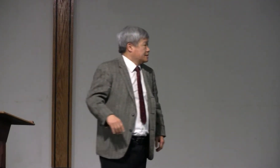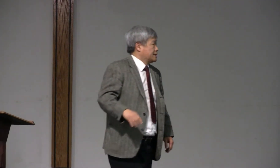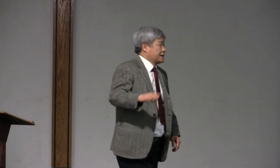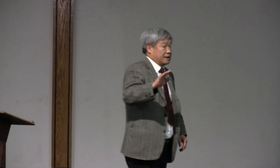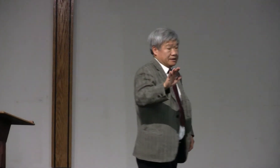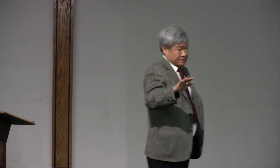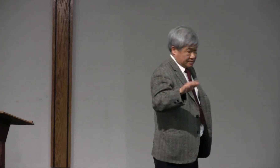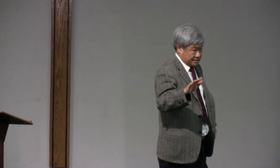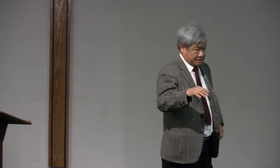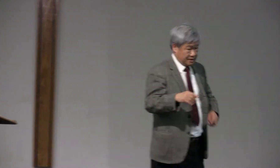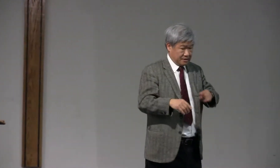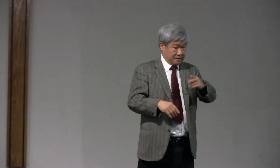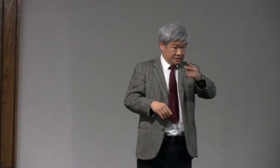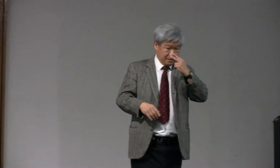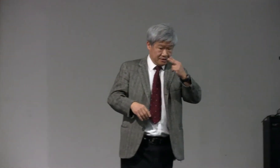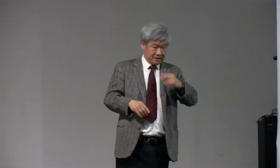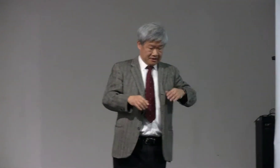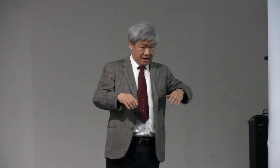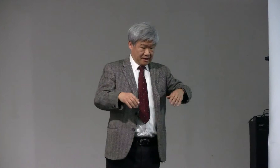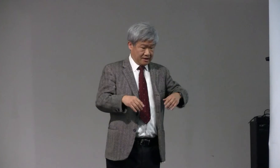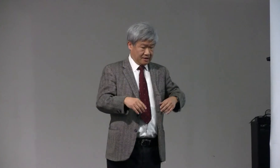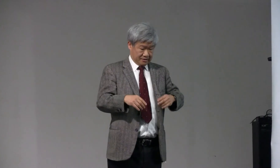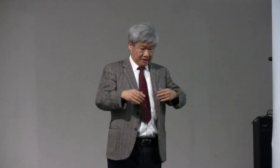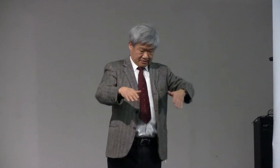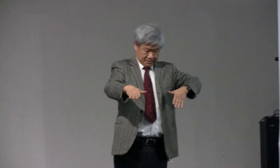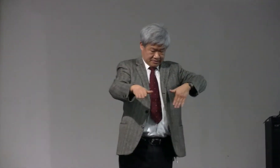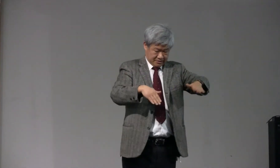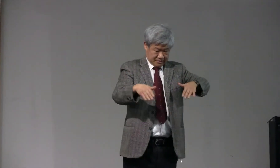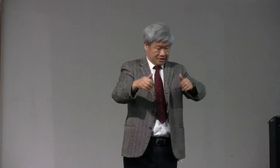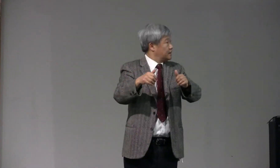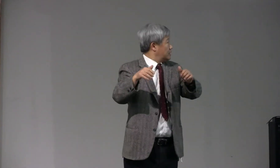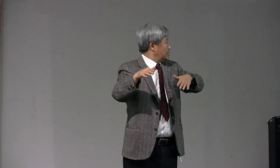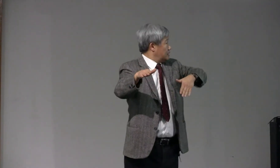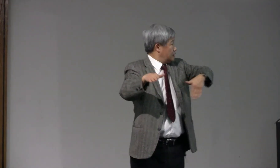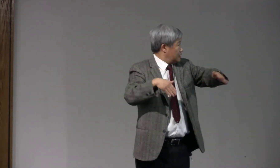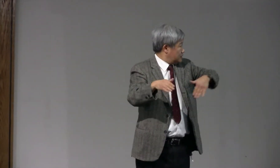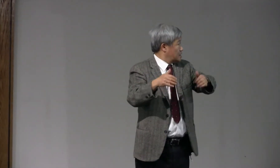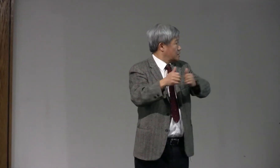be alone with God. The kids will learn and copy that example as they grow up.